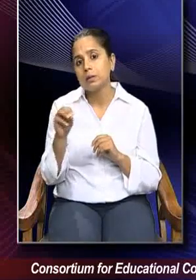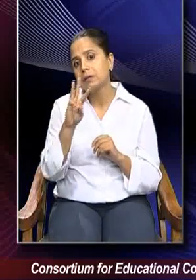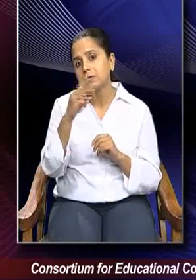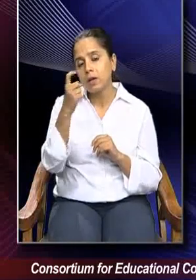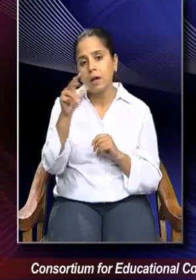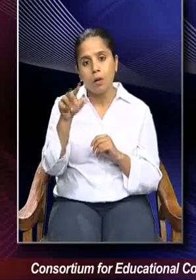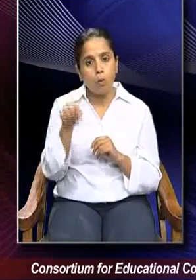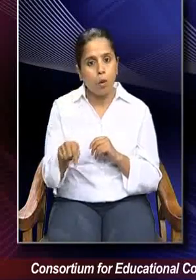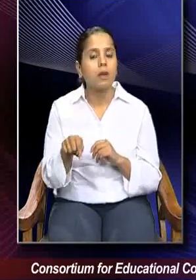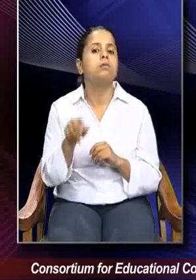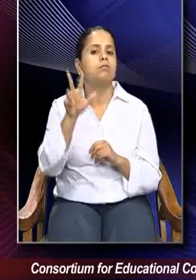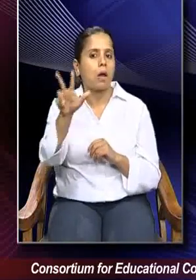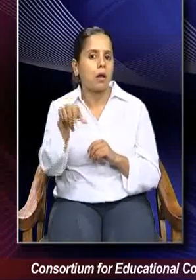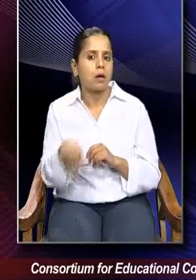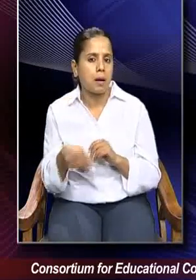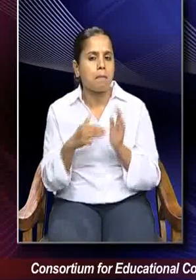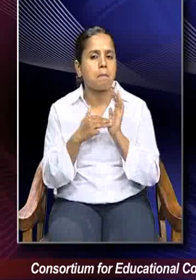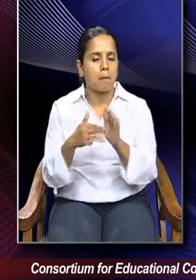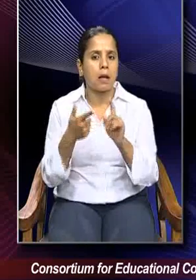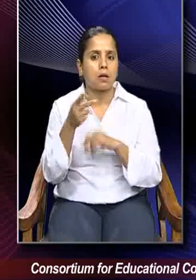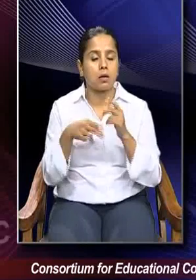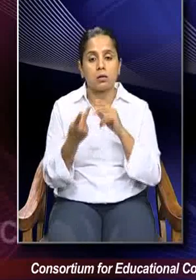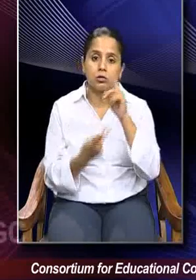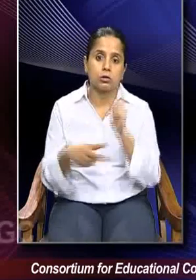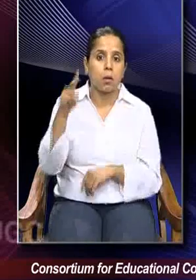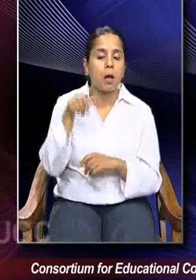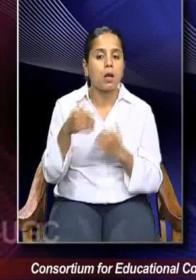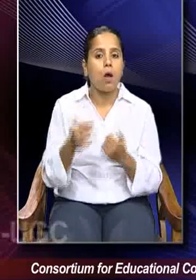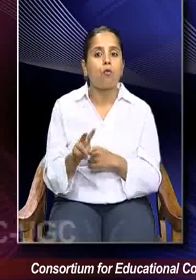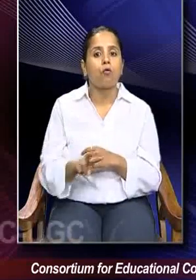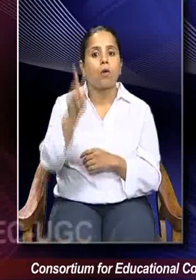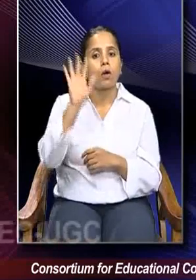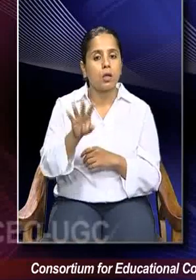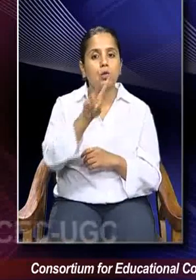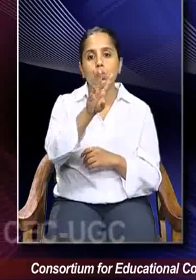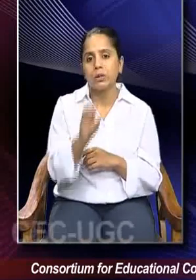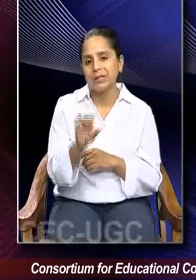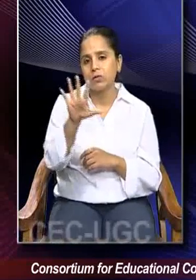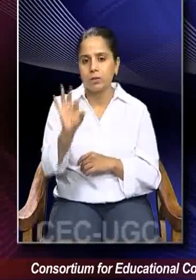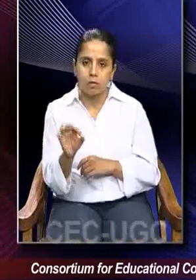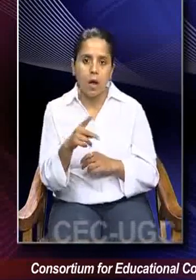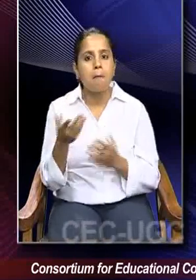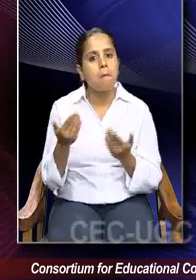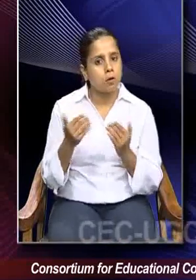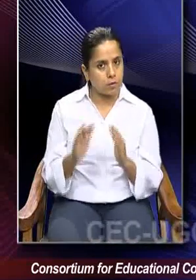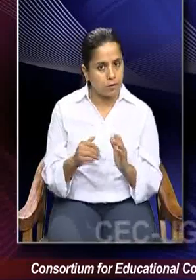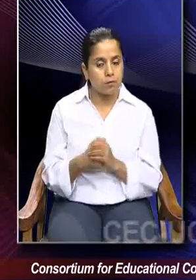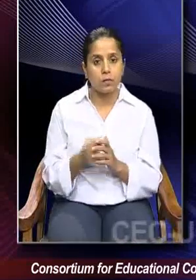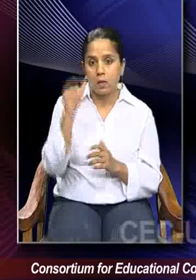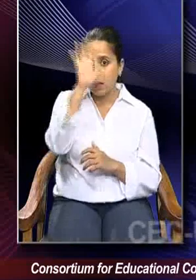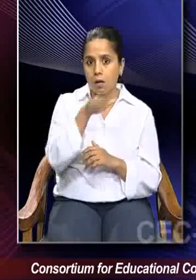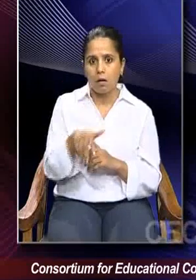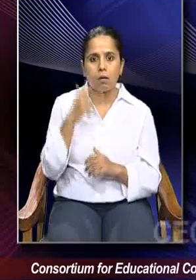387.8 million tons and will more than double the current value by 2050. India's